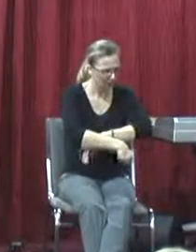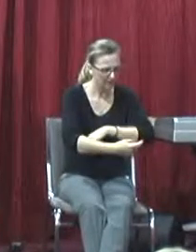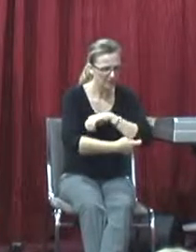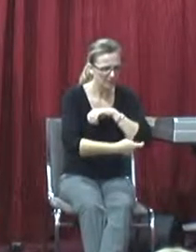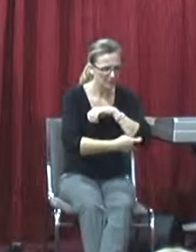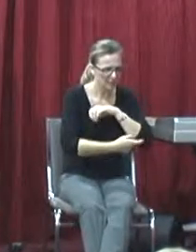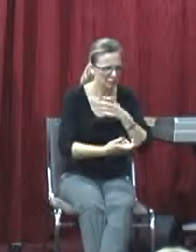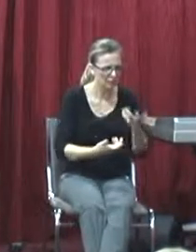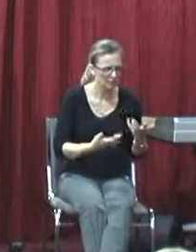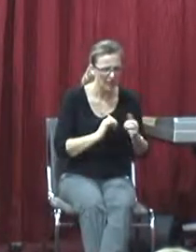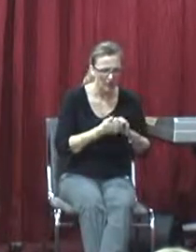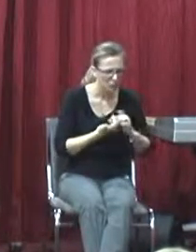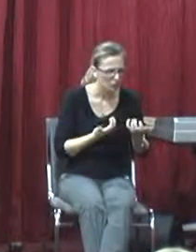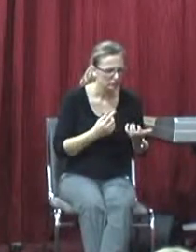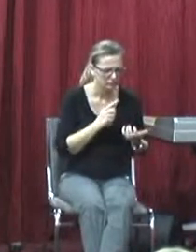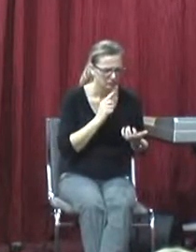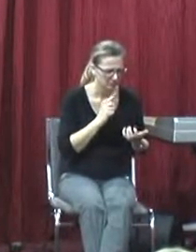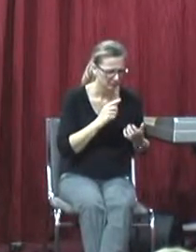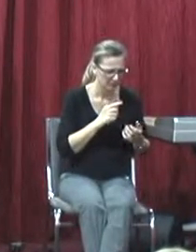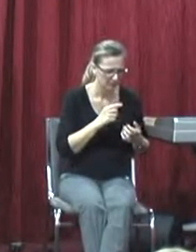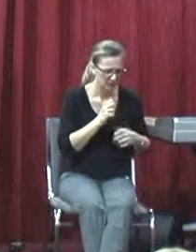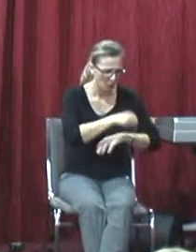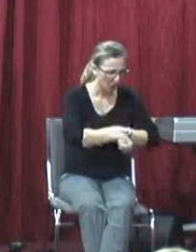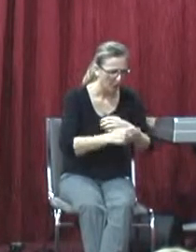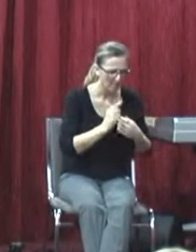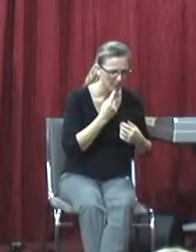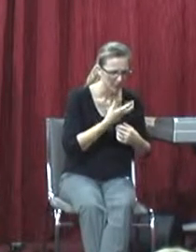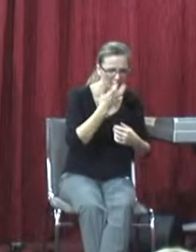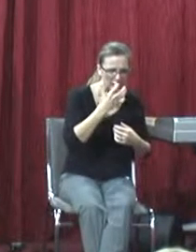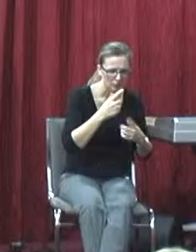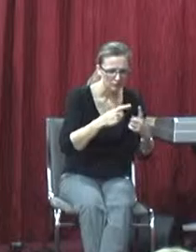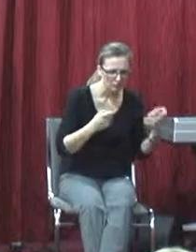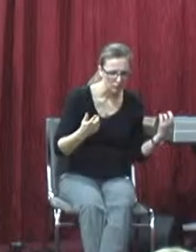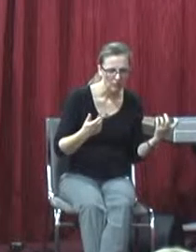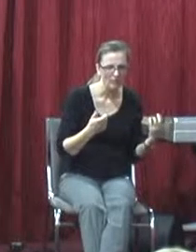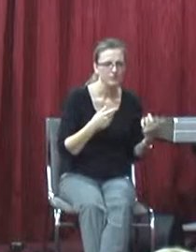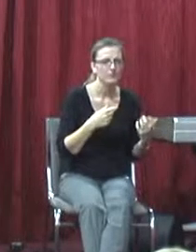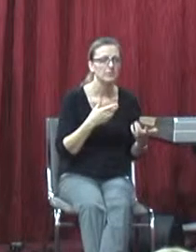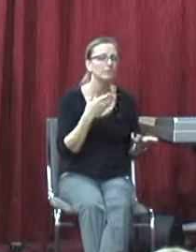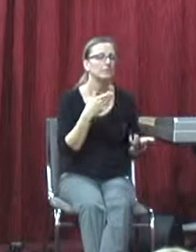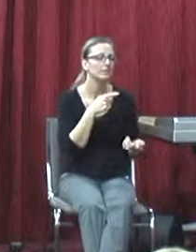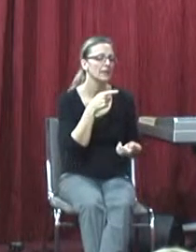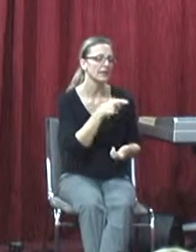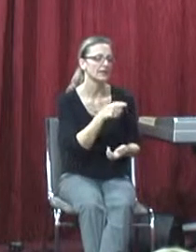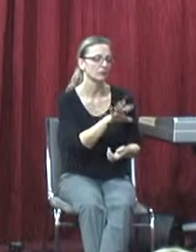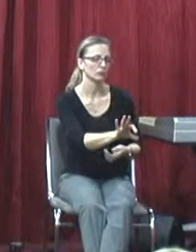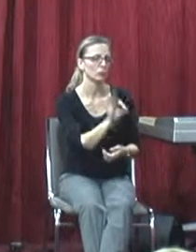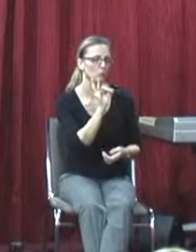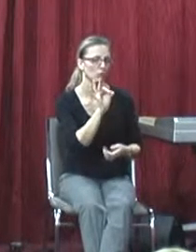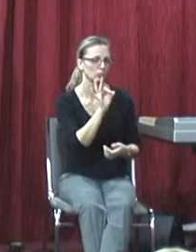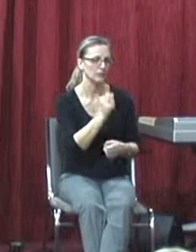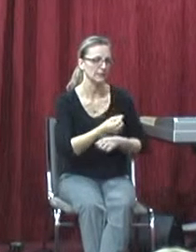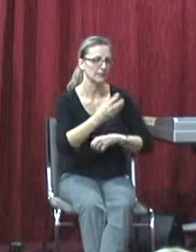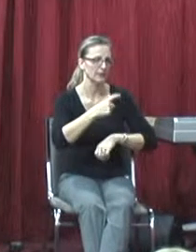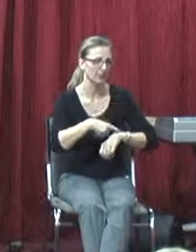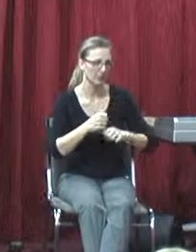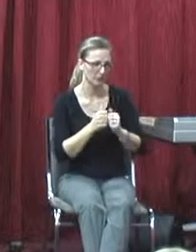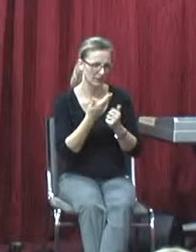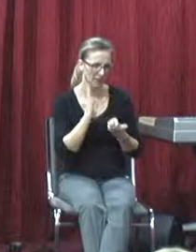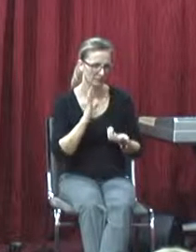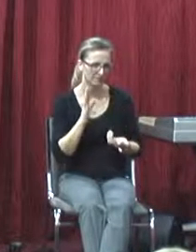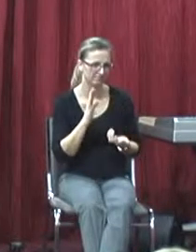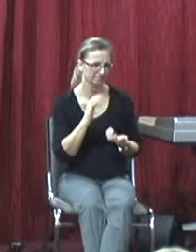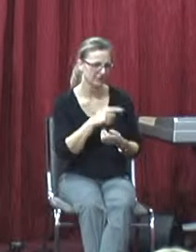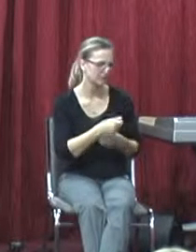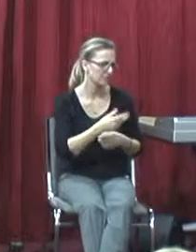that state of mind of bitterness and anger? Well, he must have been choosing to spend time with God. He